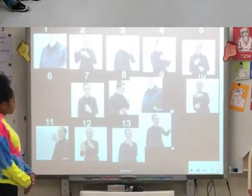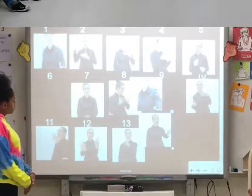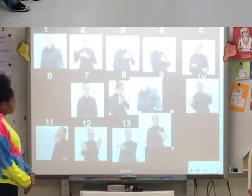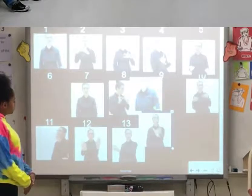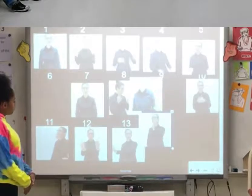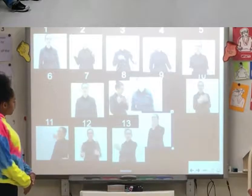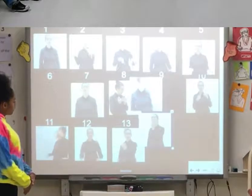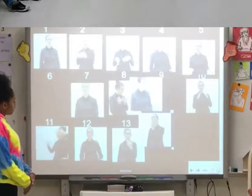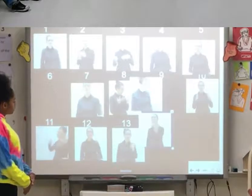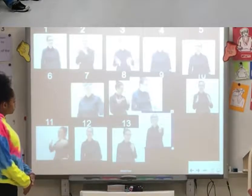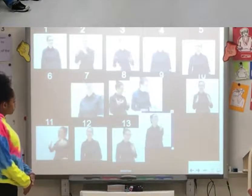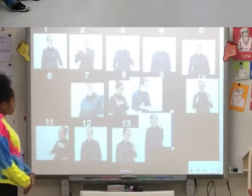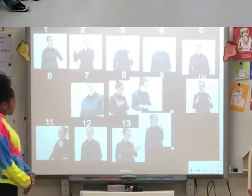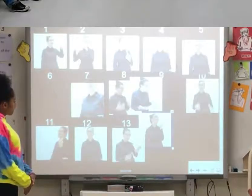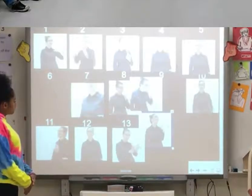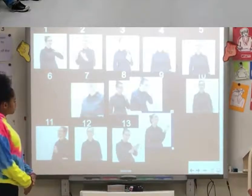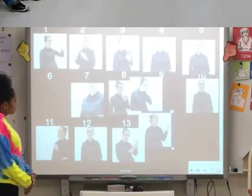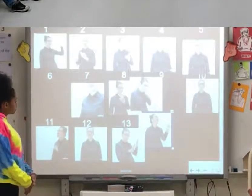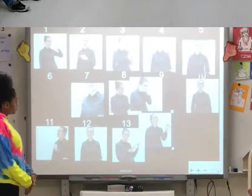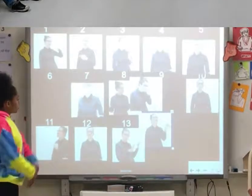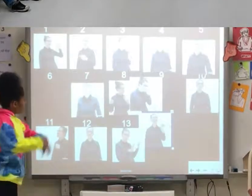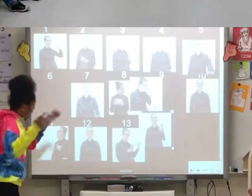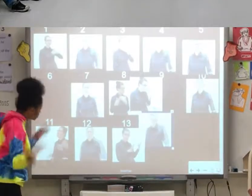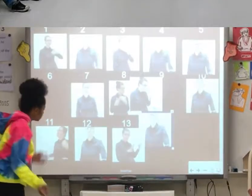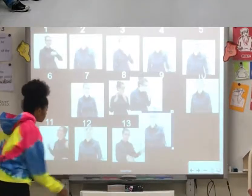find her. Oh, that Same makes Number sense. 12, yeah. I mean, yeah.